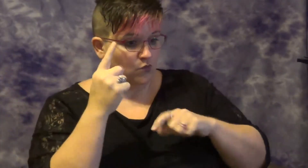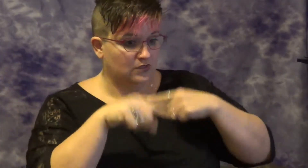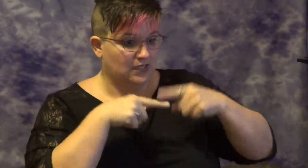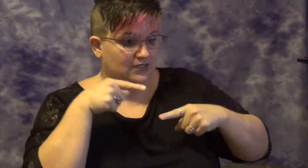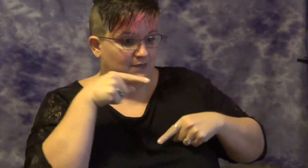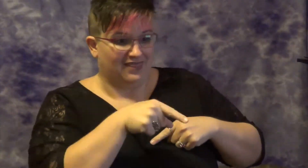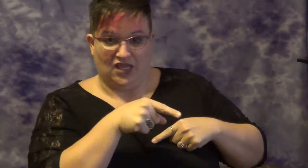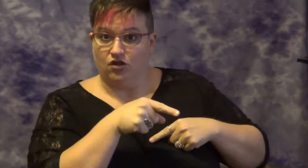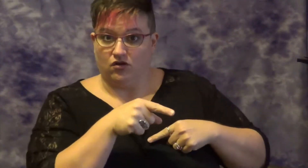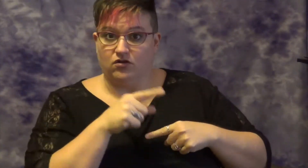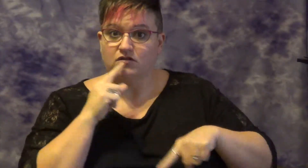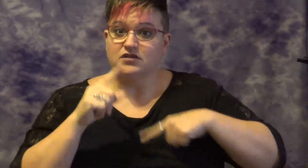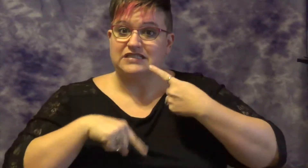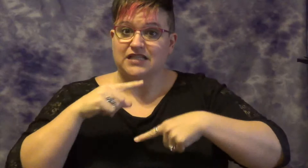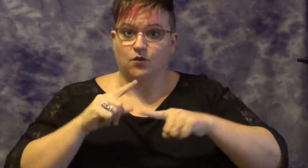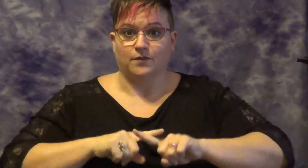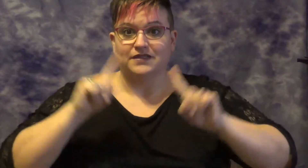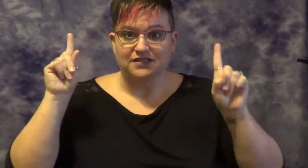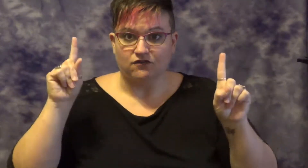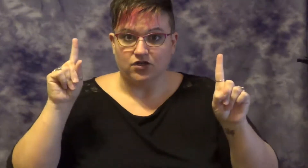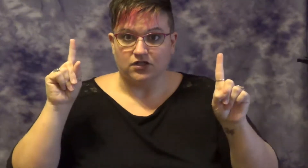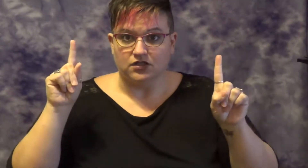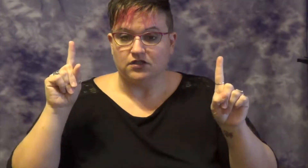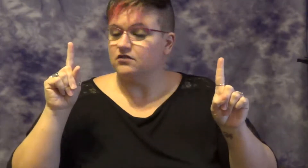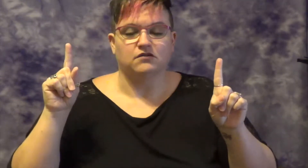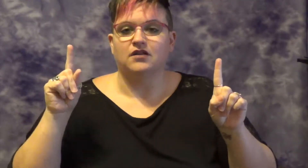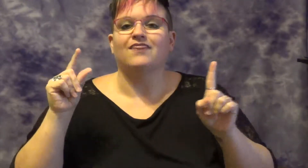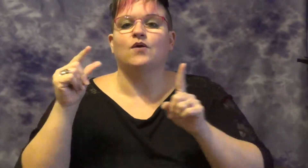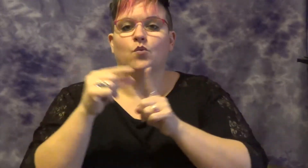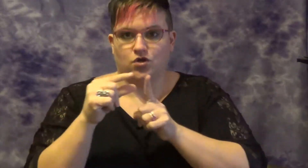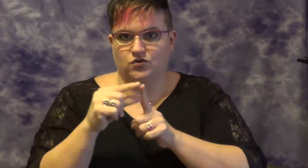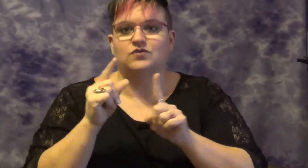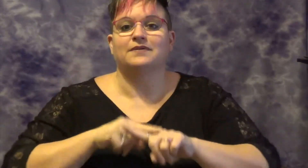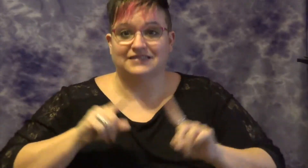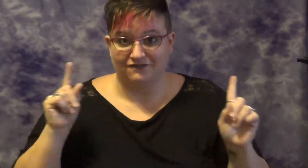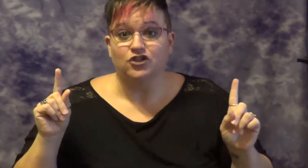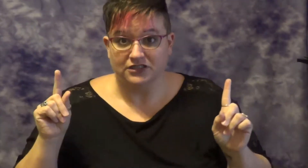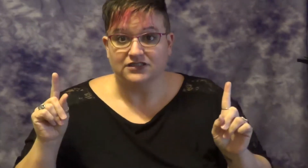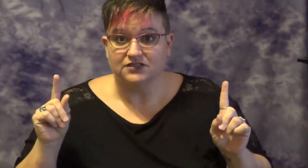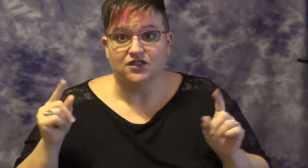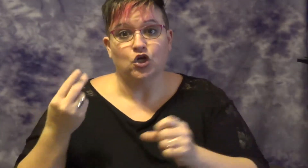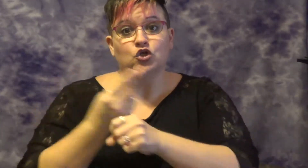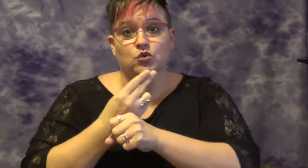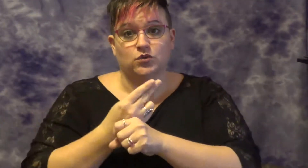one place or another place. My signs or word choice would be significantly different.